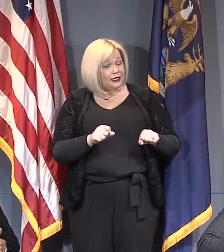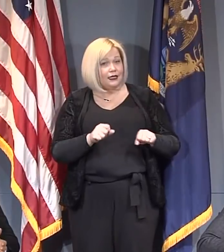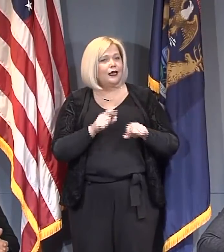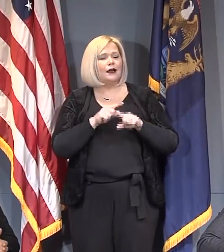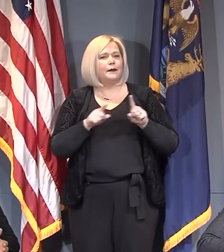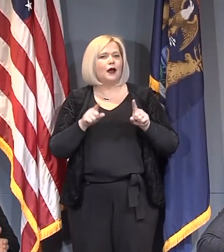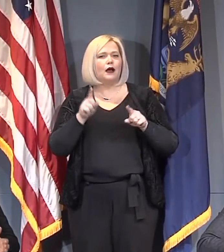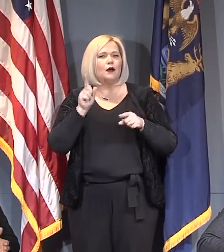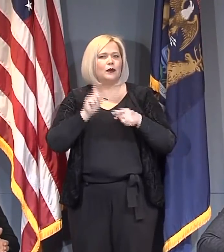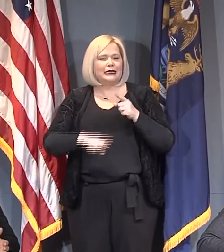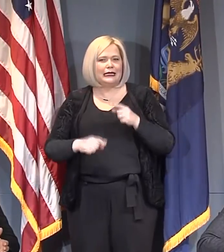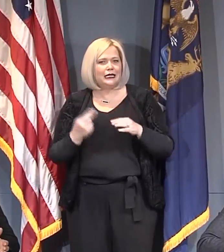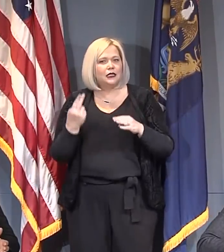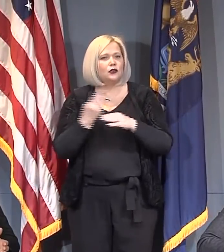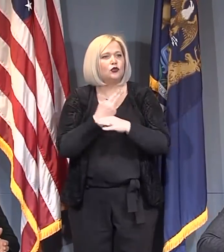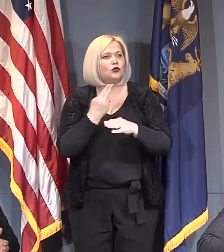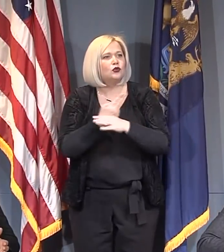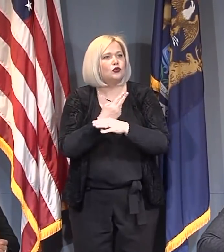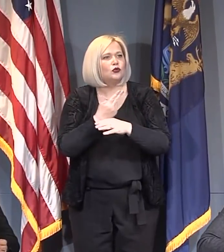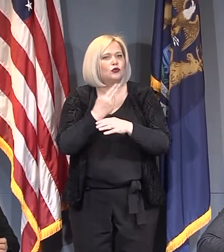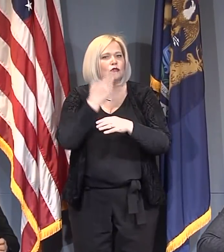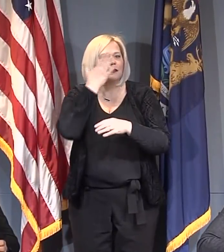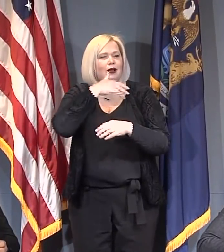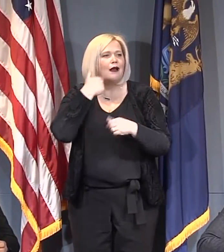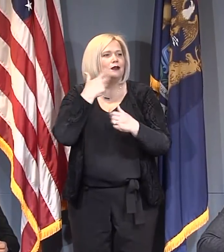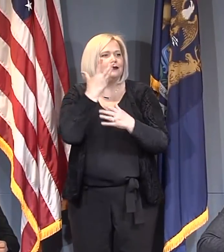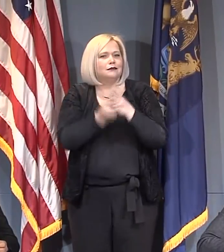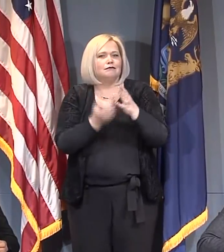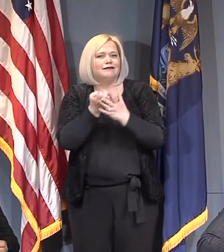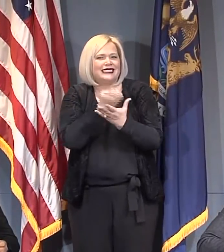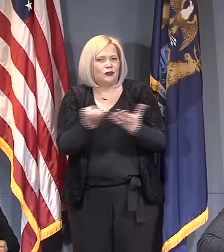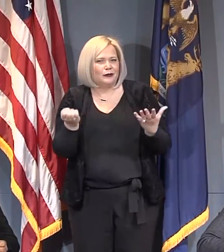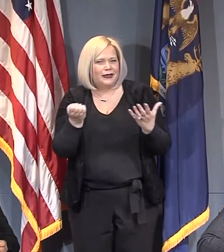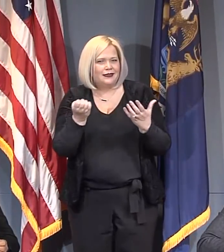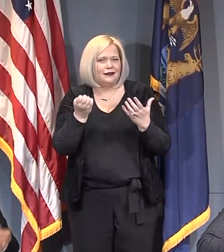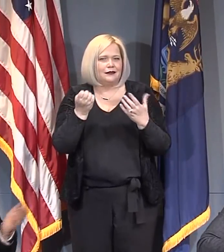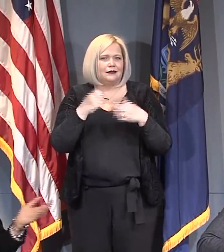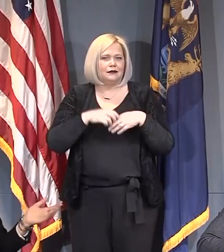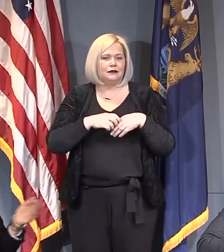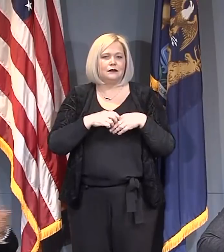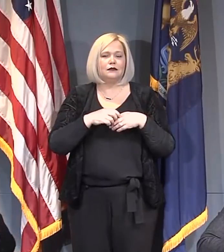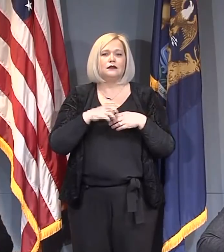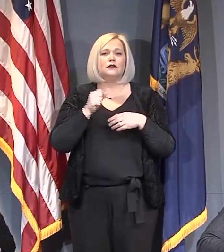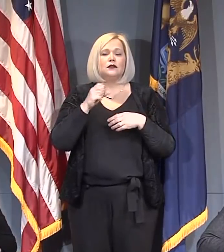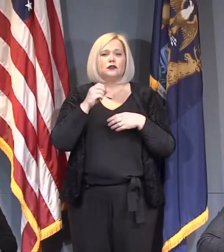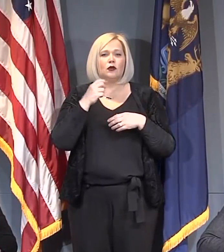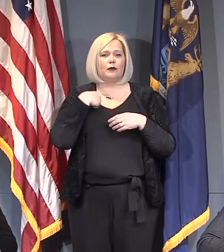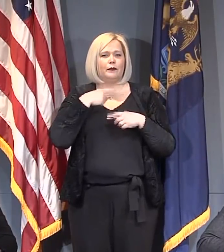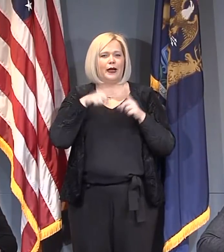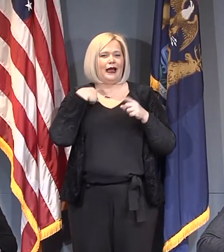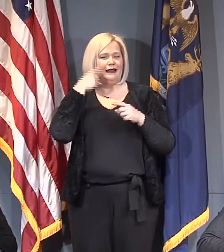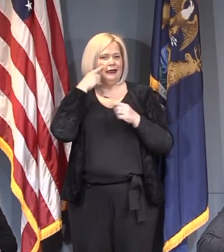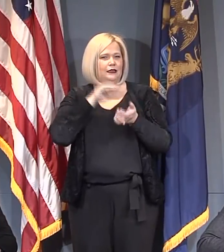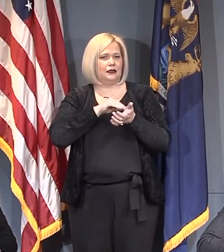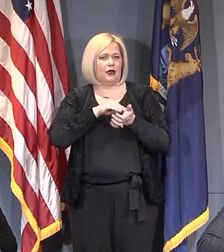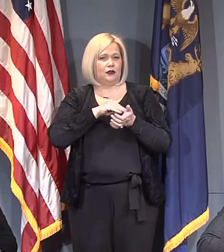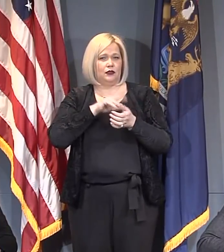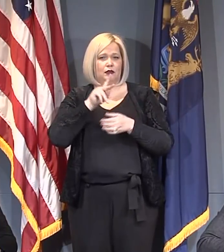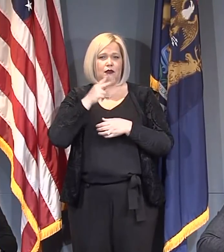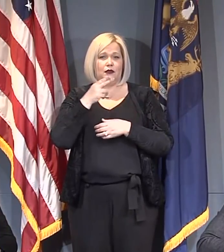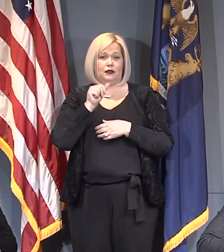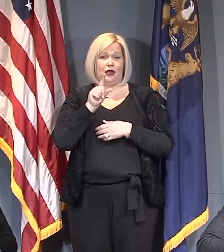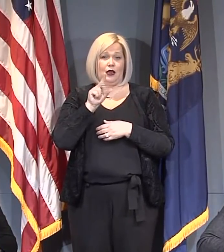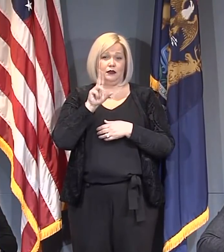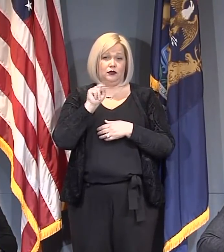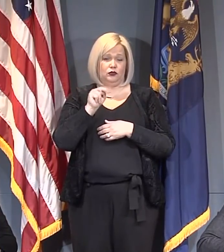to meet right now simply because we're missing those critical things from the supply chain. But I think Dr. Khaldun can